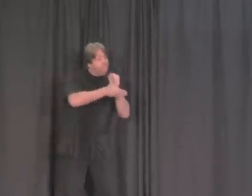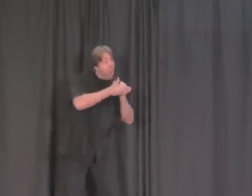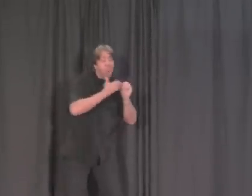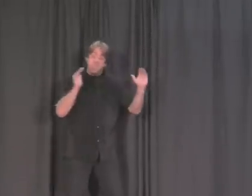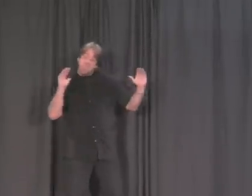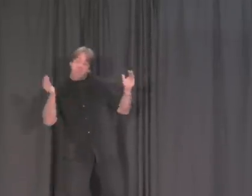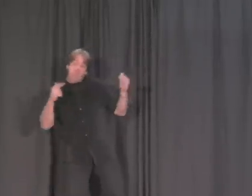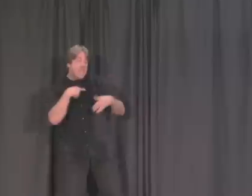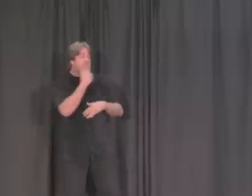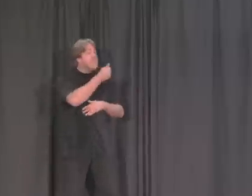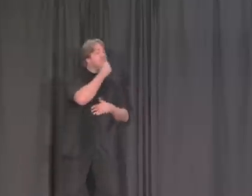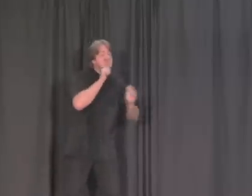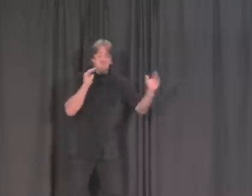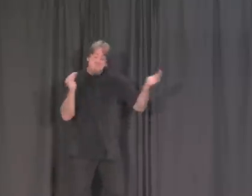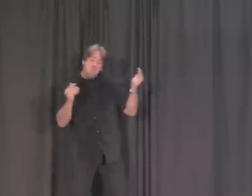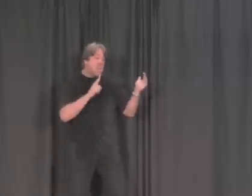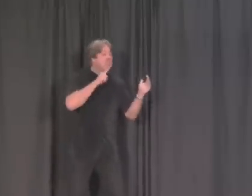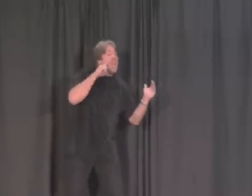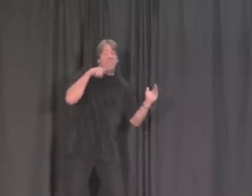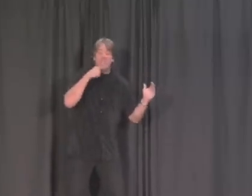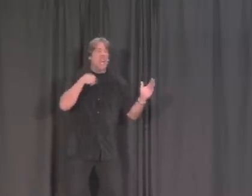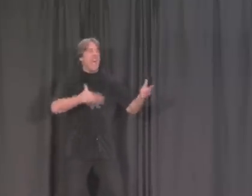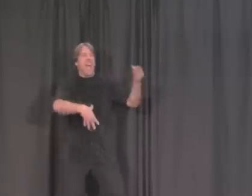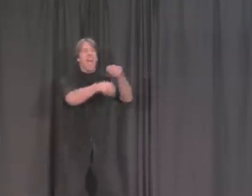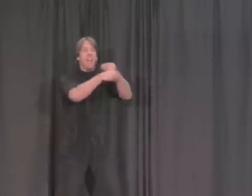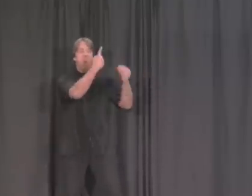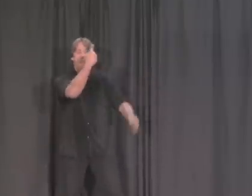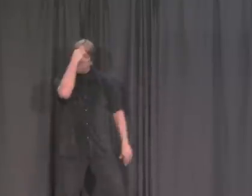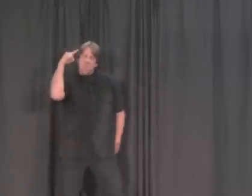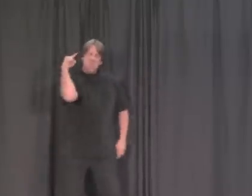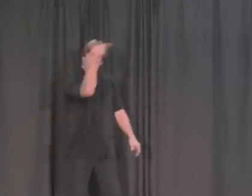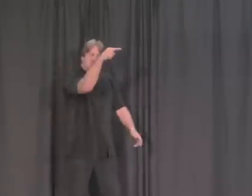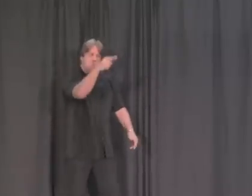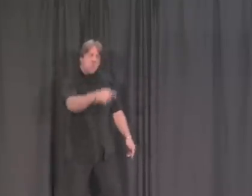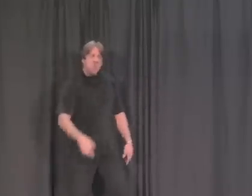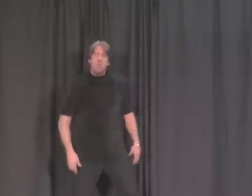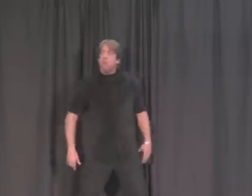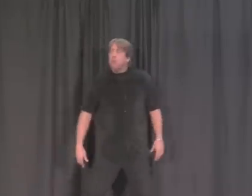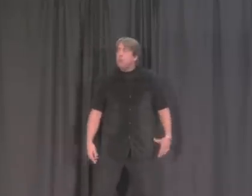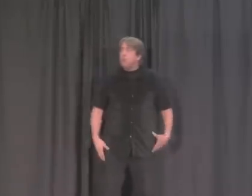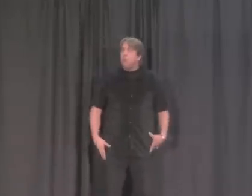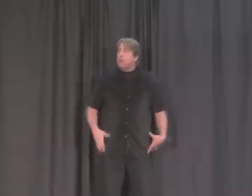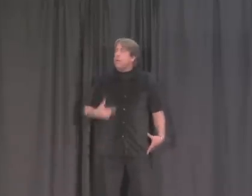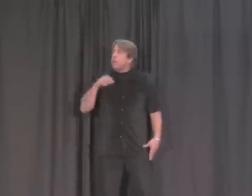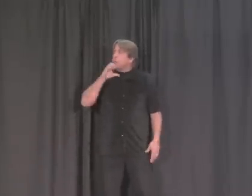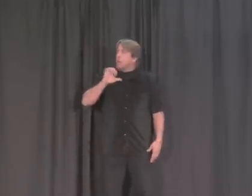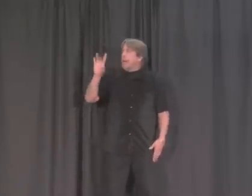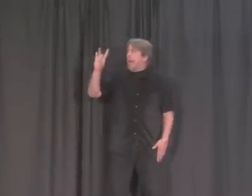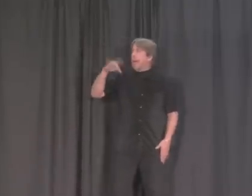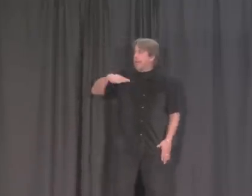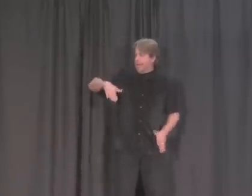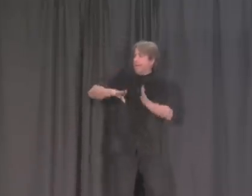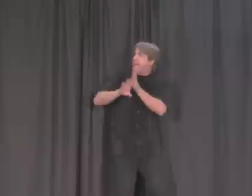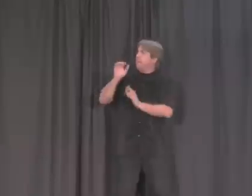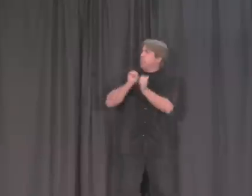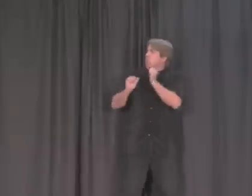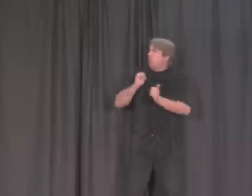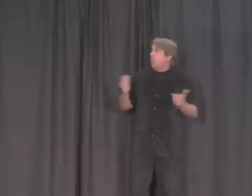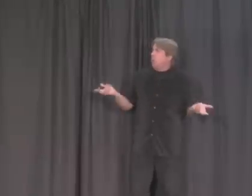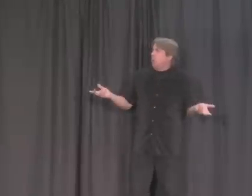show you're going to compare deaf and hearing farts, deaf and hearing secrets. Well, I got a joke for you, buddy. Mom, I'm 8 years old. I haven't even written